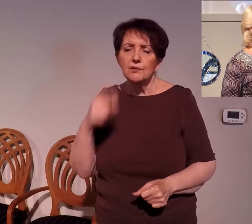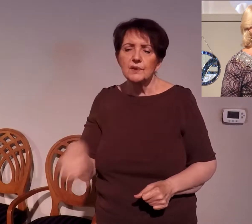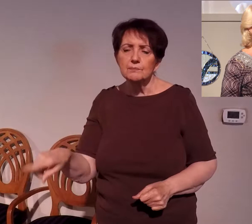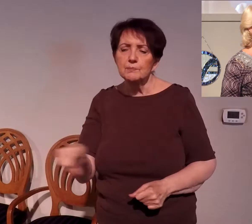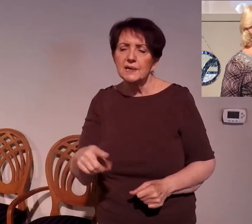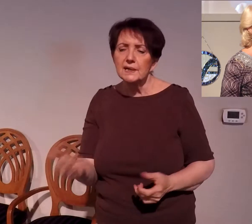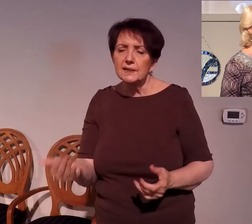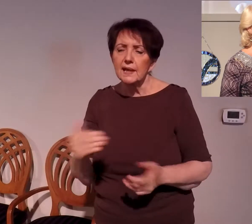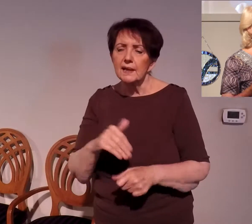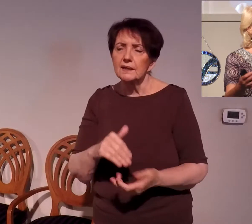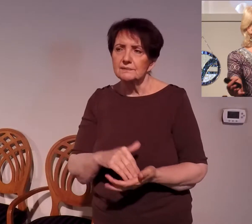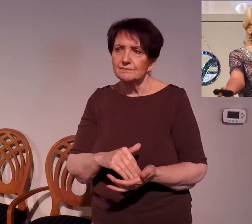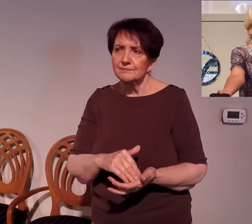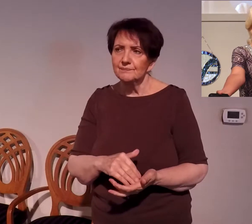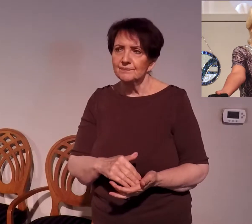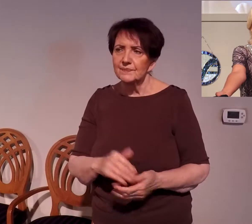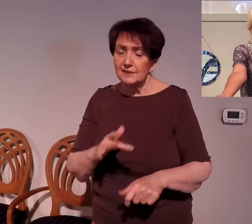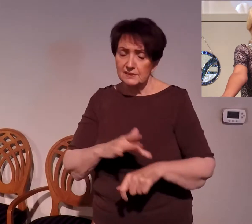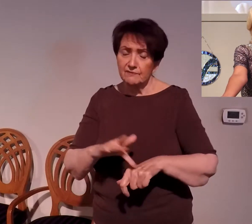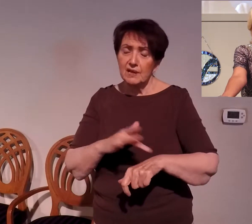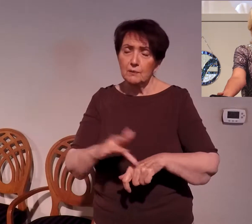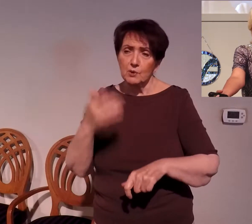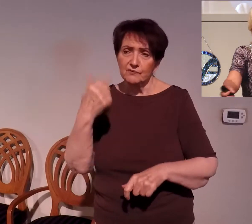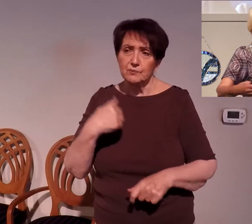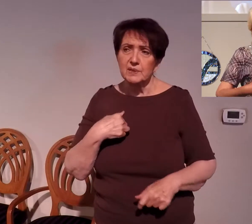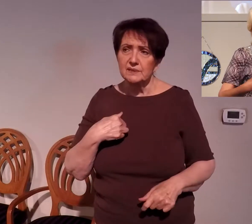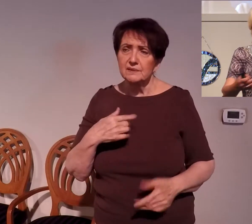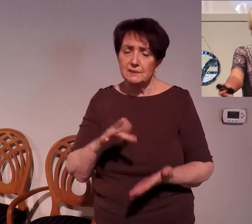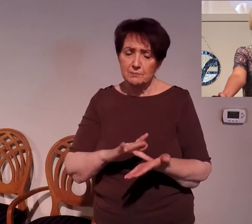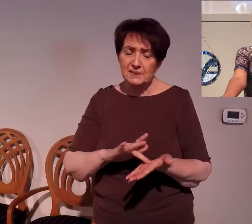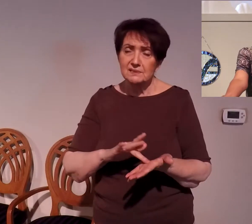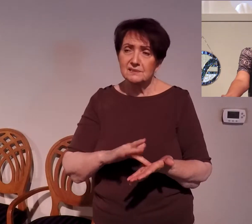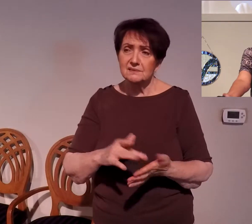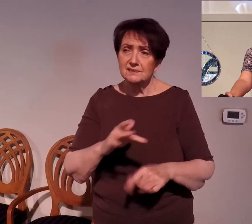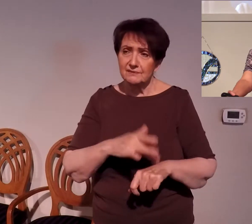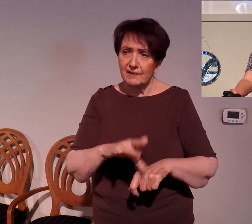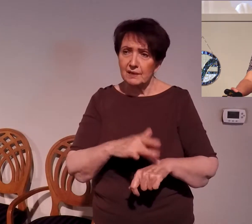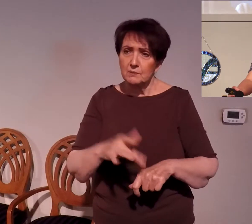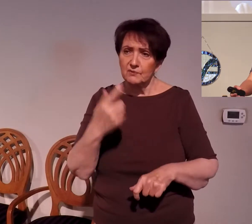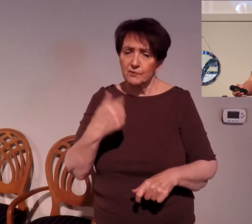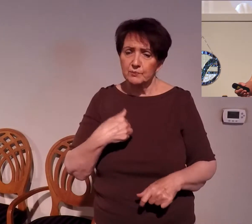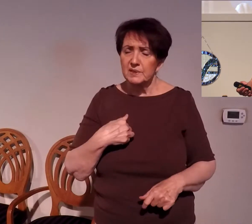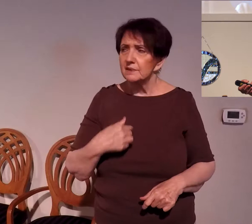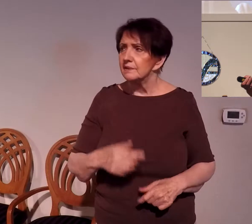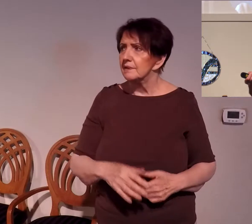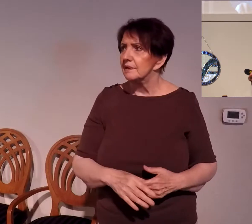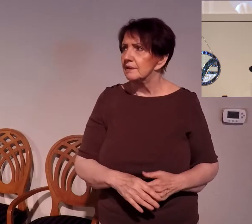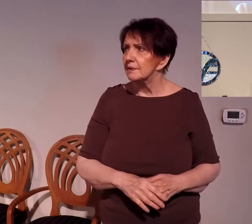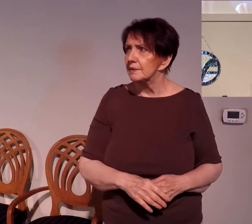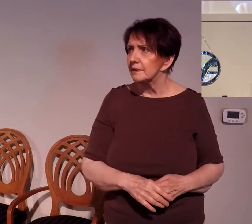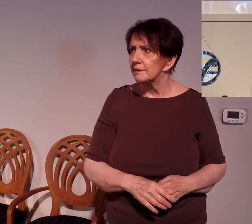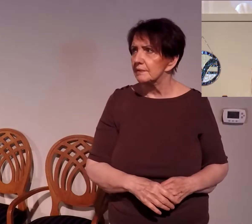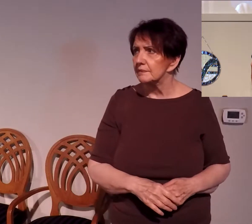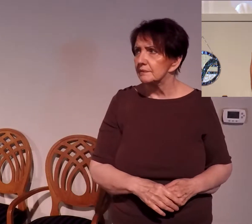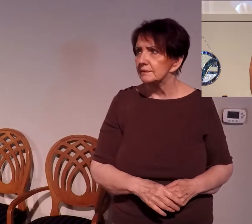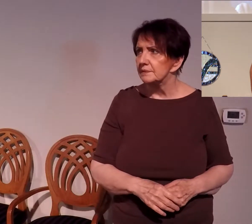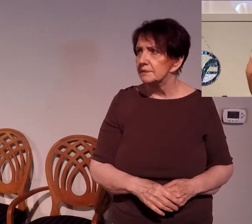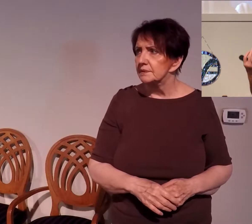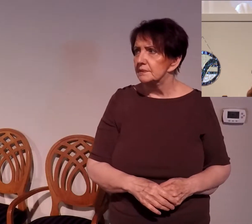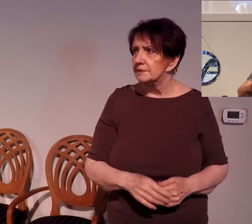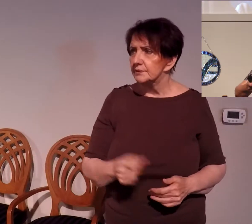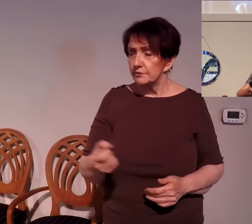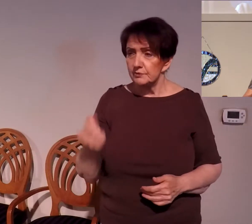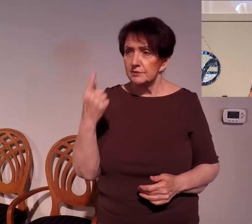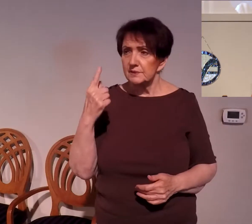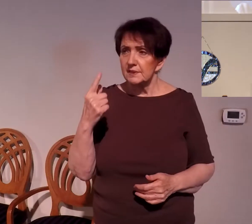that is available there, that is there whether I'm here or not. Do you see? And in